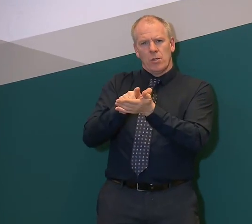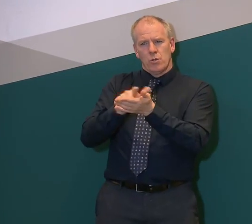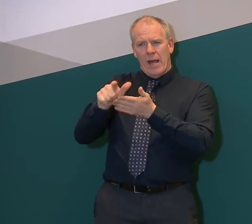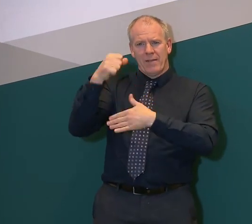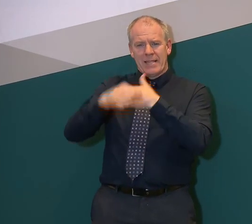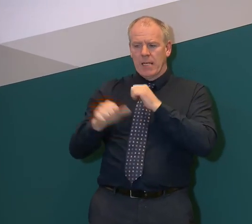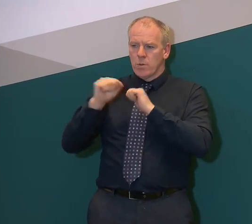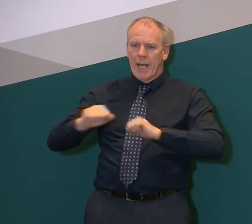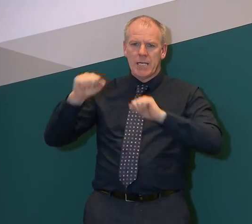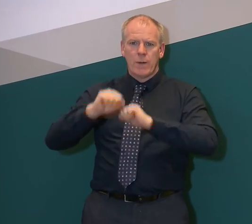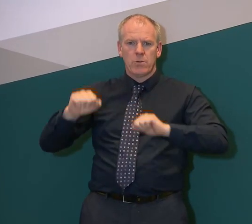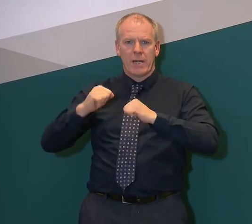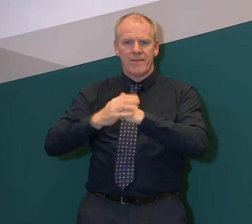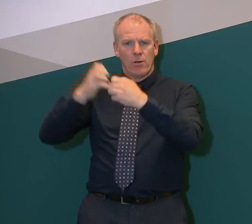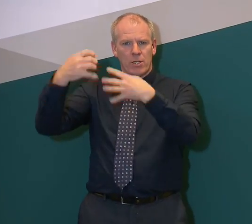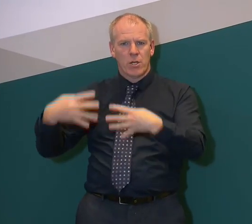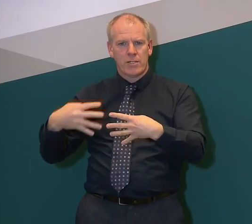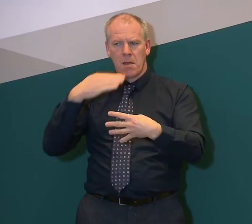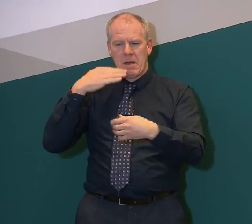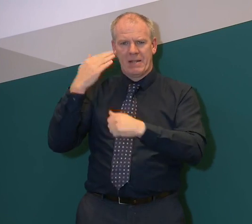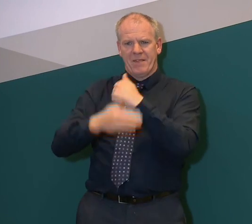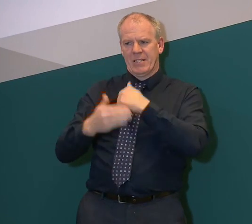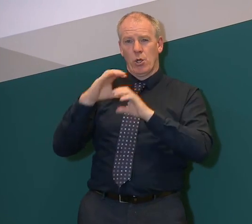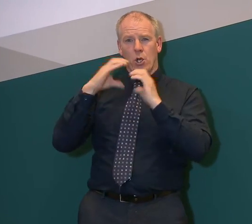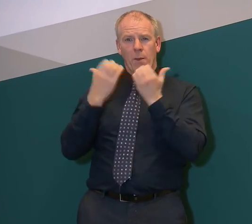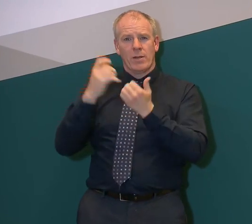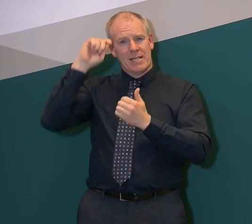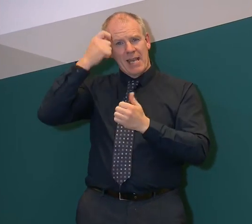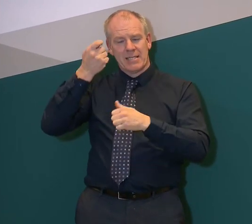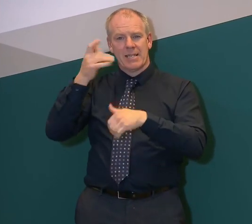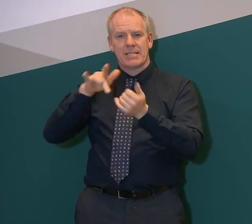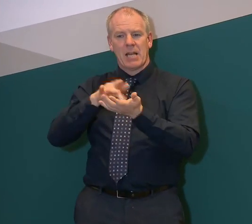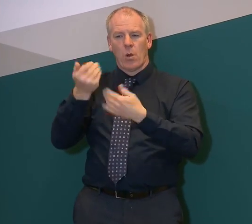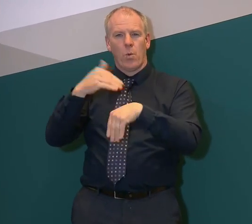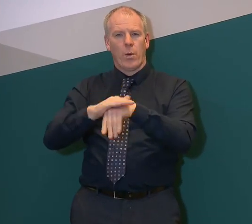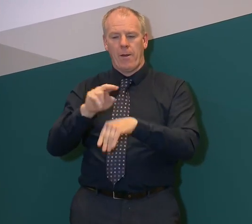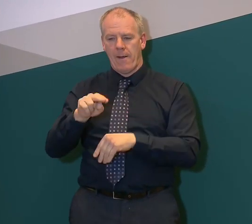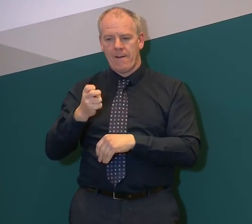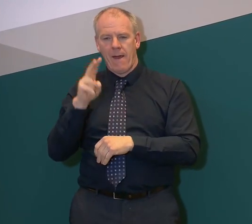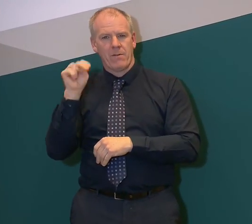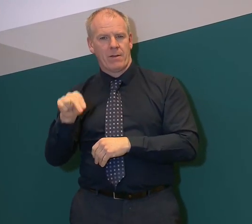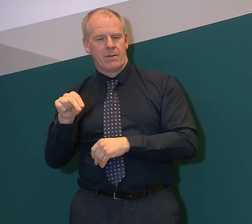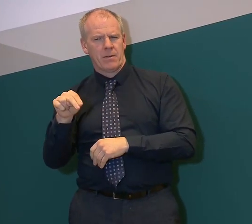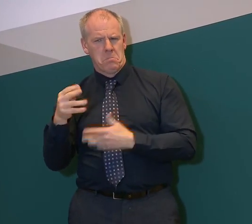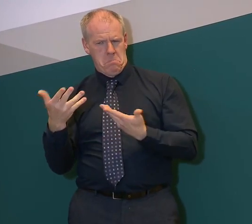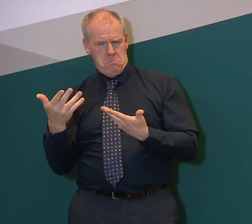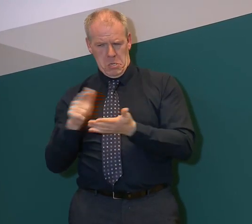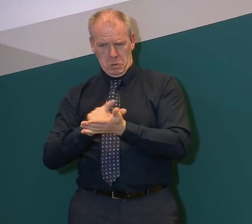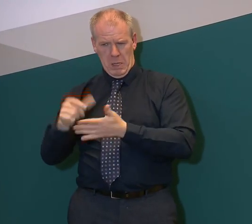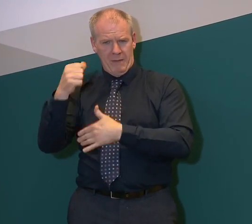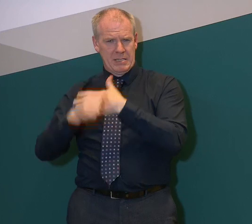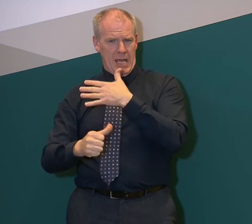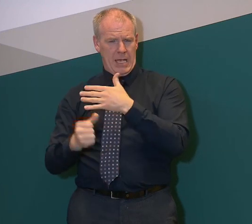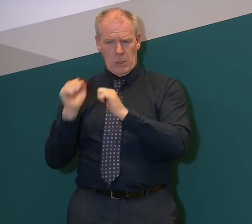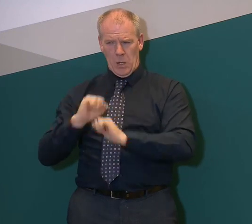for a test result. So this test would have been done in the community test centre in Navan. And I'm wondering, how can it be that someone's waiting